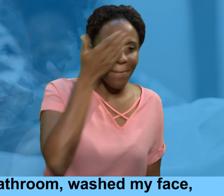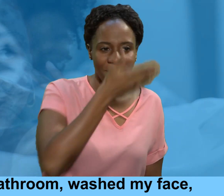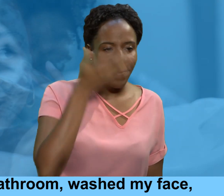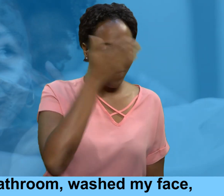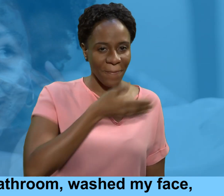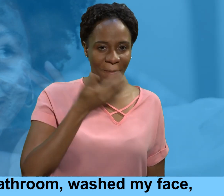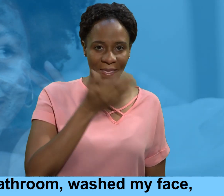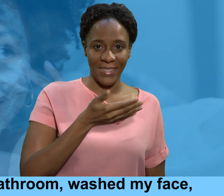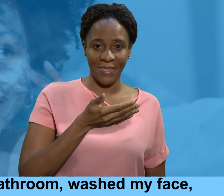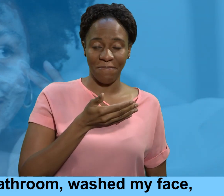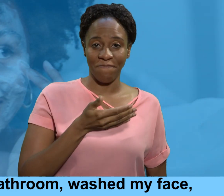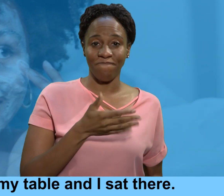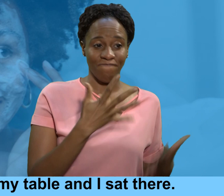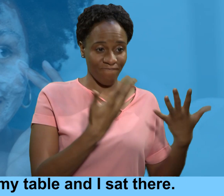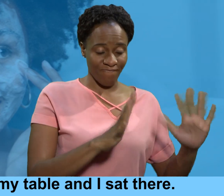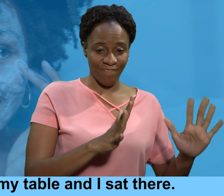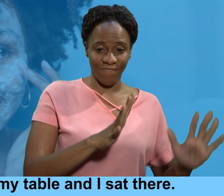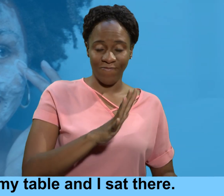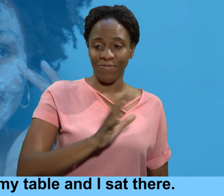washed my face.